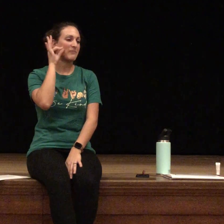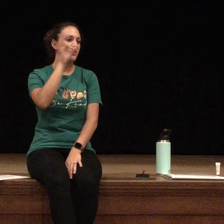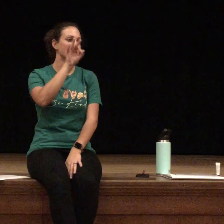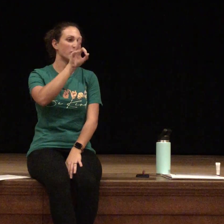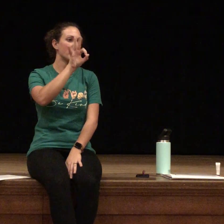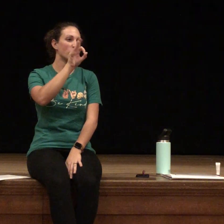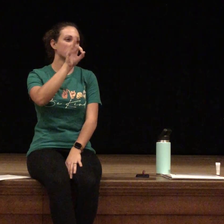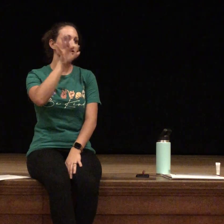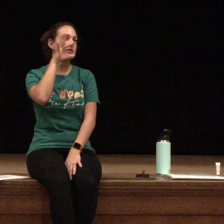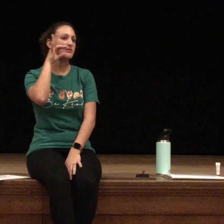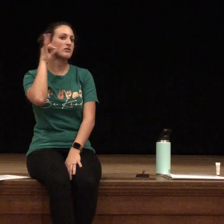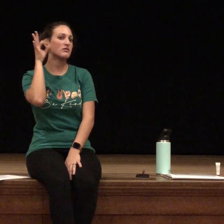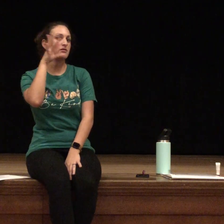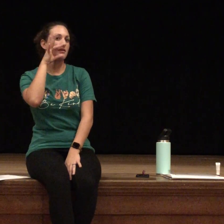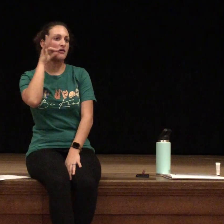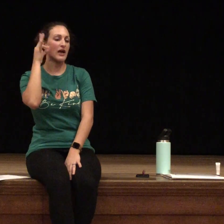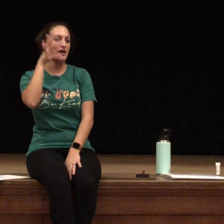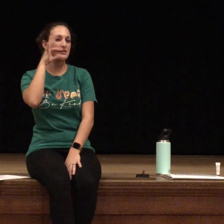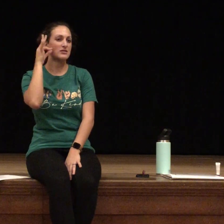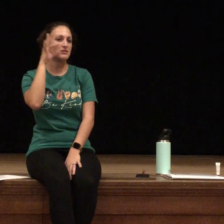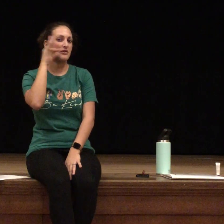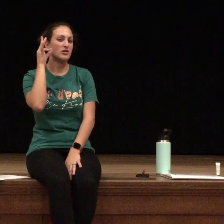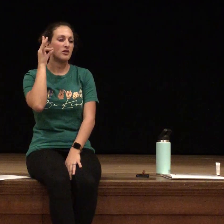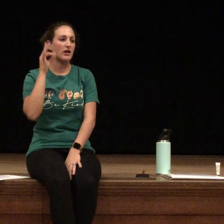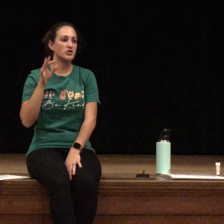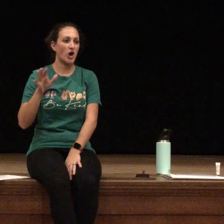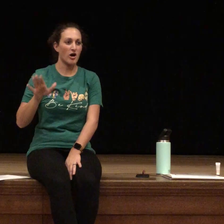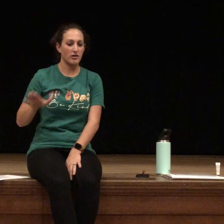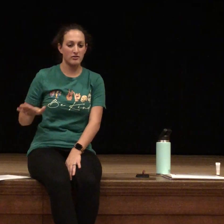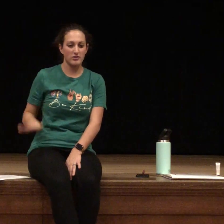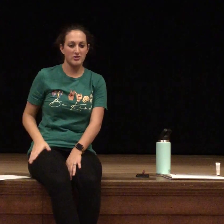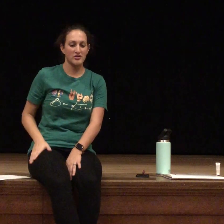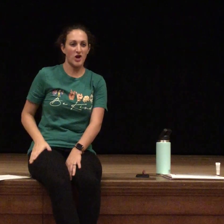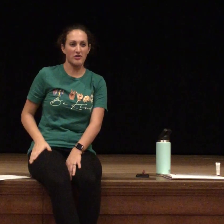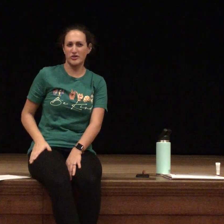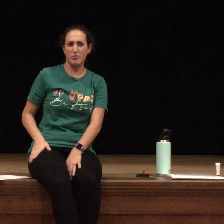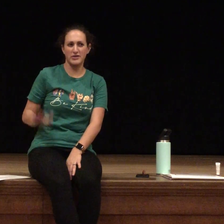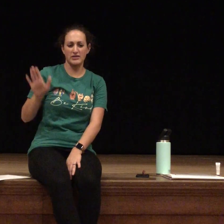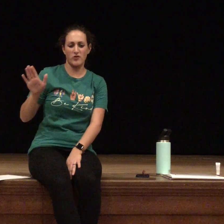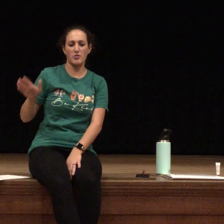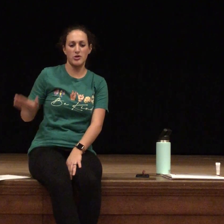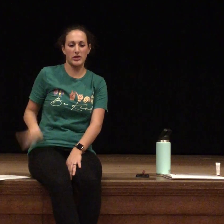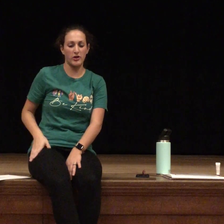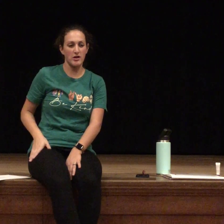So these are going to be the whiskers, cat, and dog. Dog, there's a couple signs for it, but you can either hit your